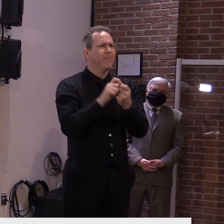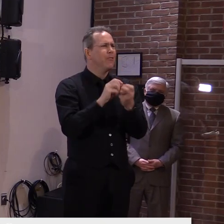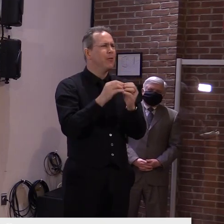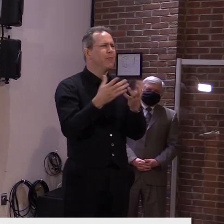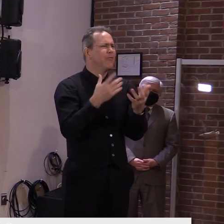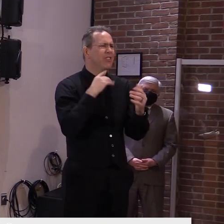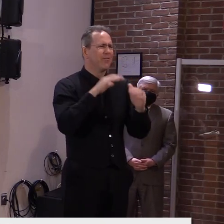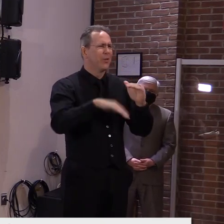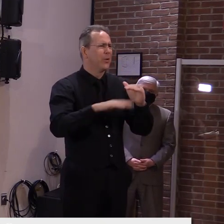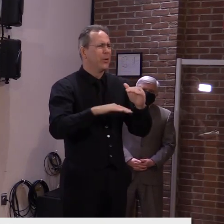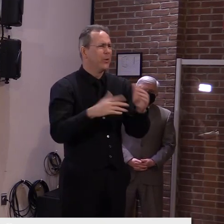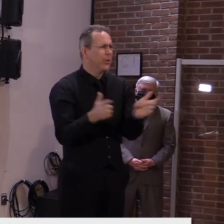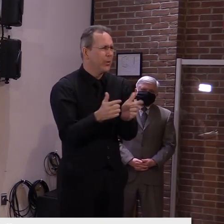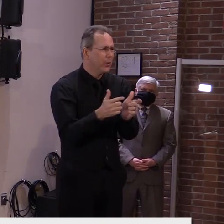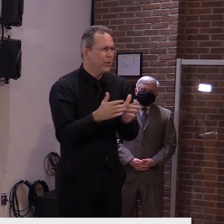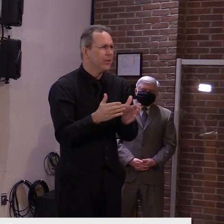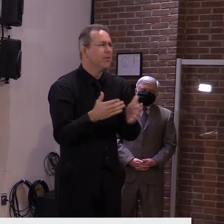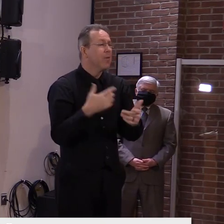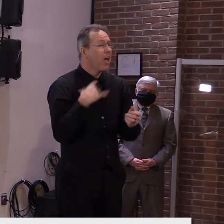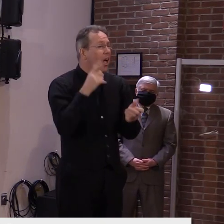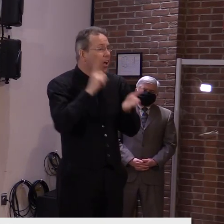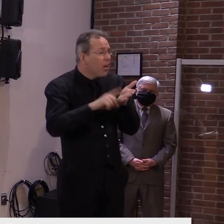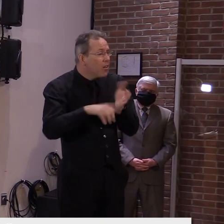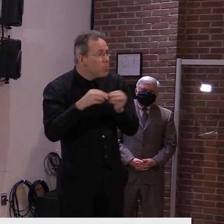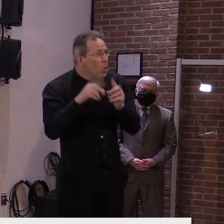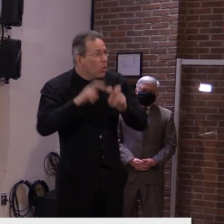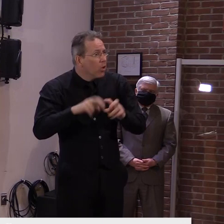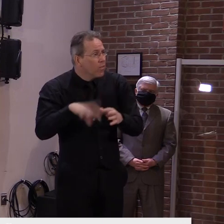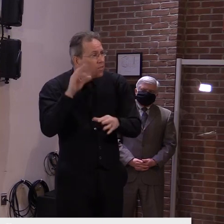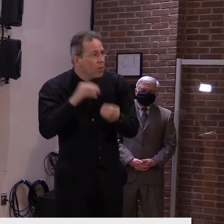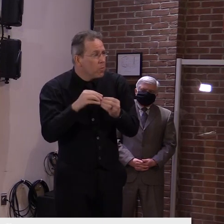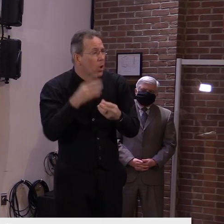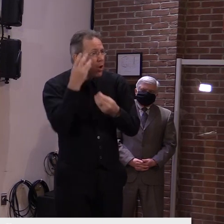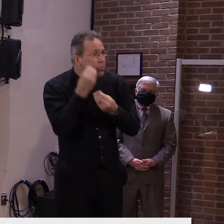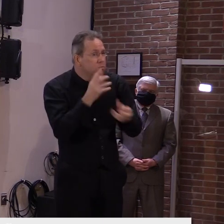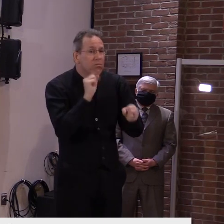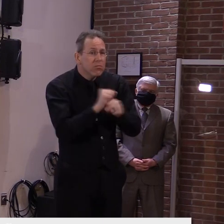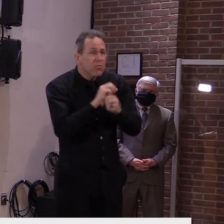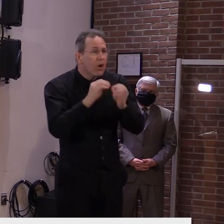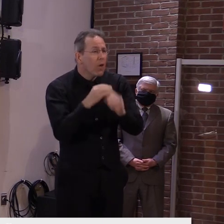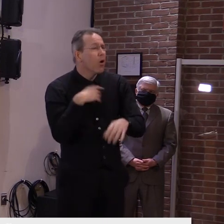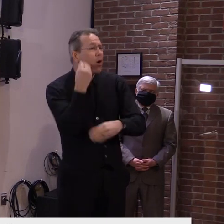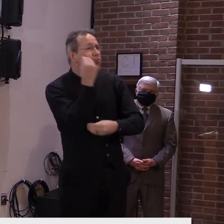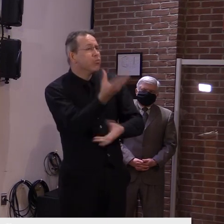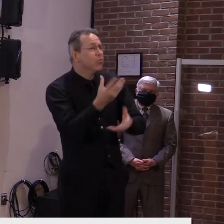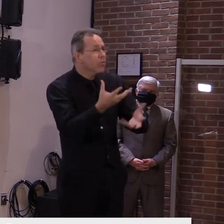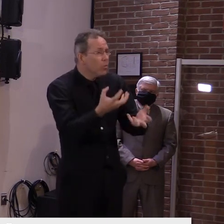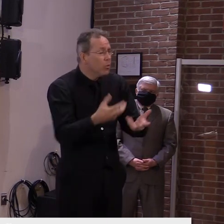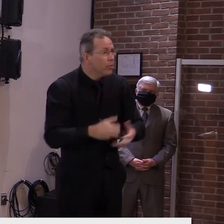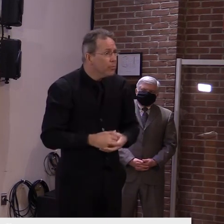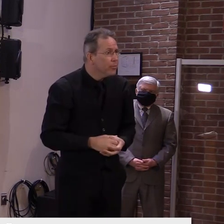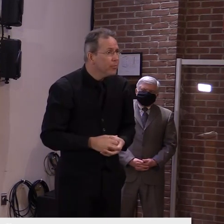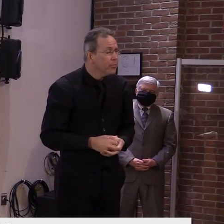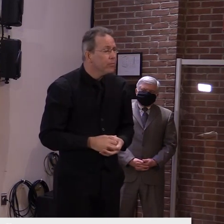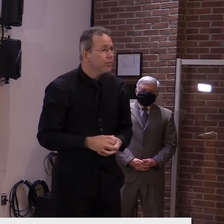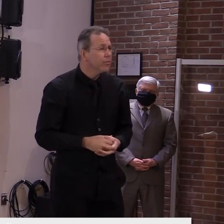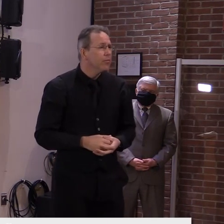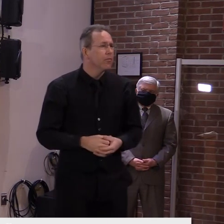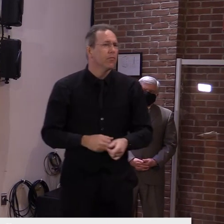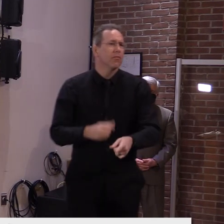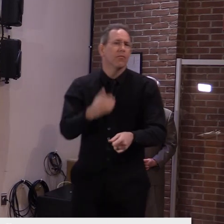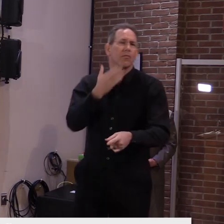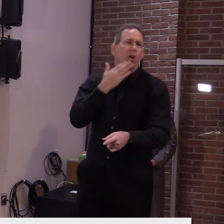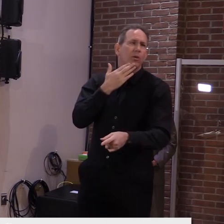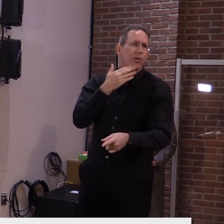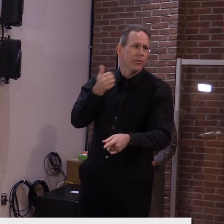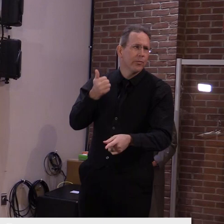positives. Thank you. And can I just have a clarification, Governor Scott? I heard you say that vaccinated people can gather or